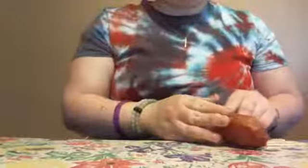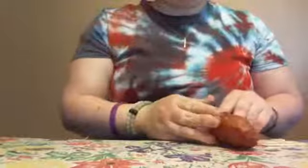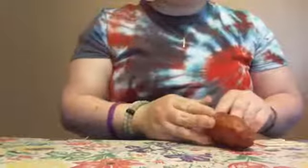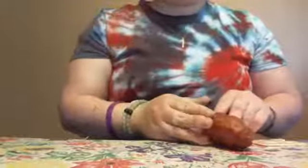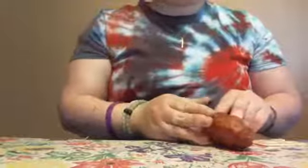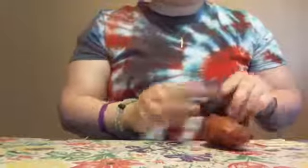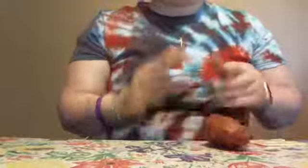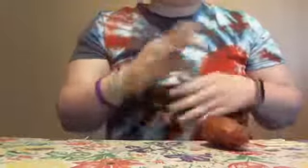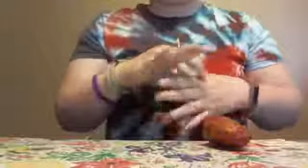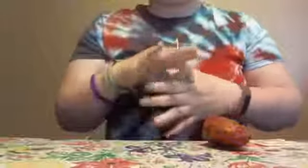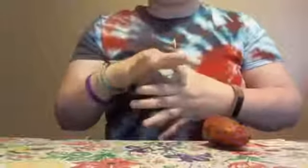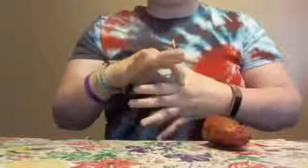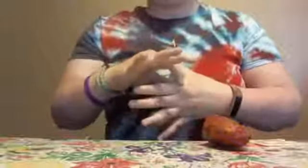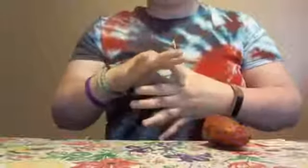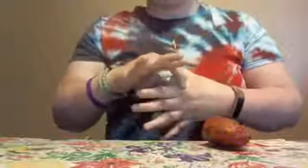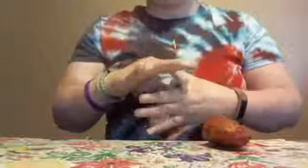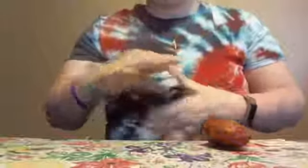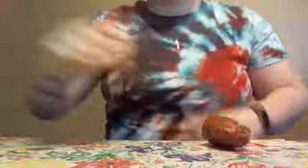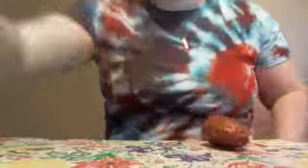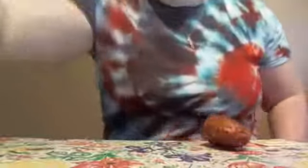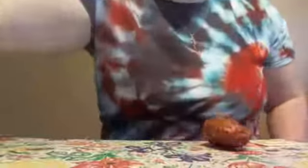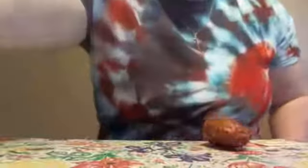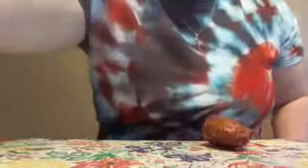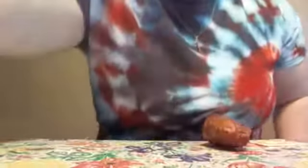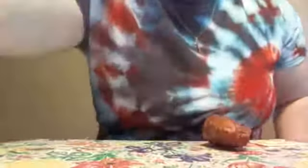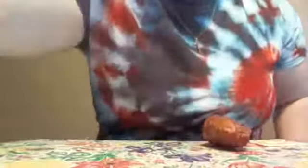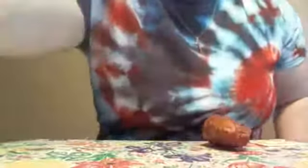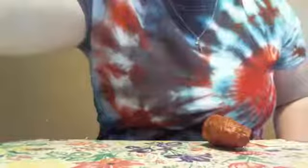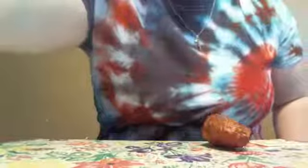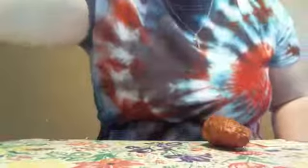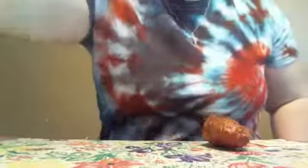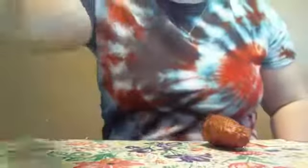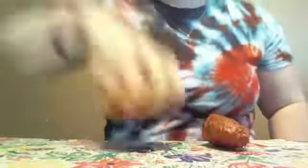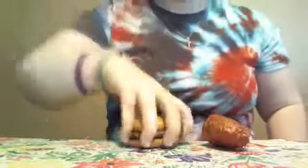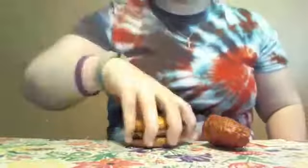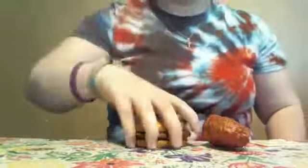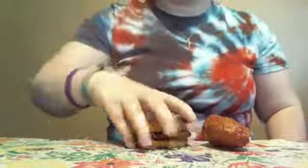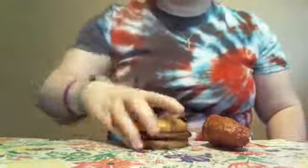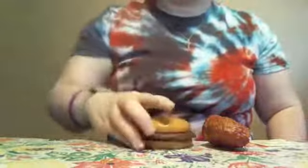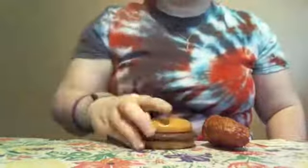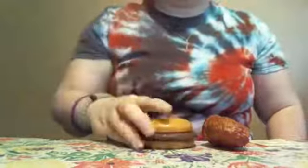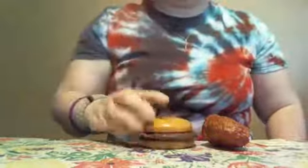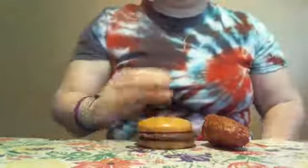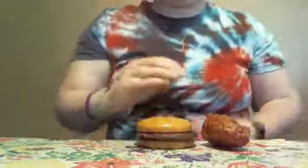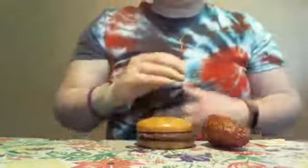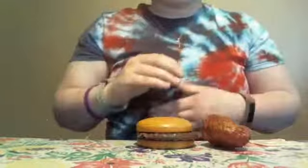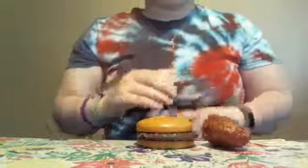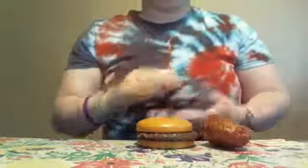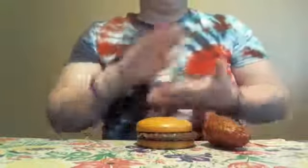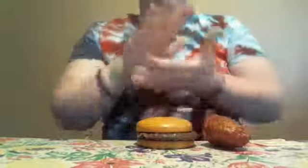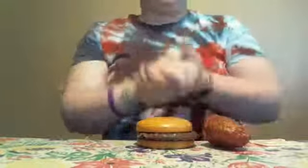This is representing meat. I'm going to bring back our hamburger.